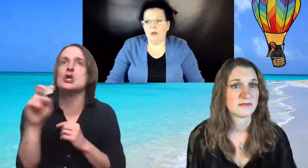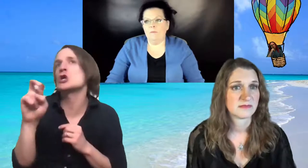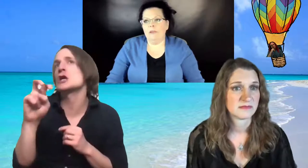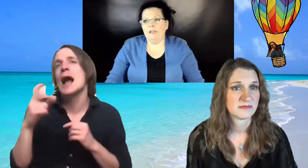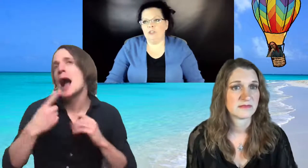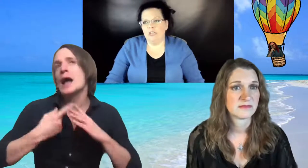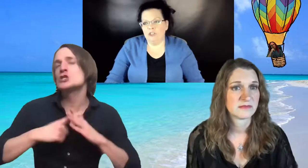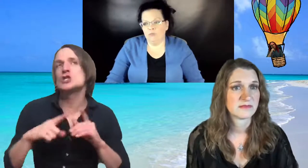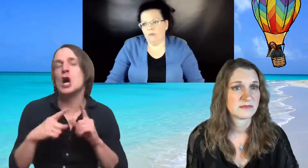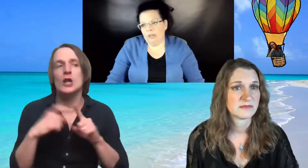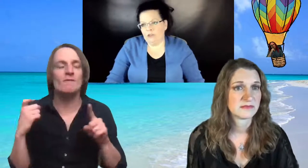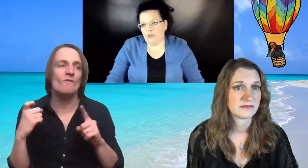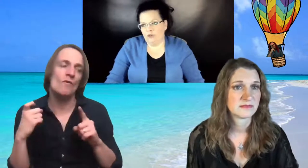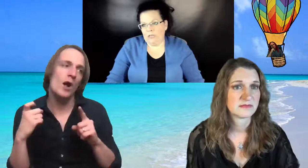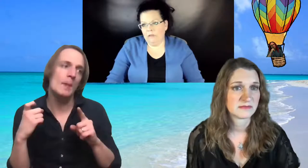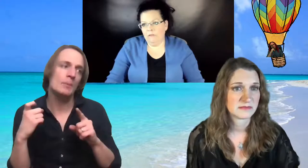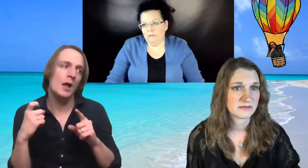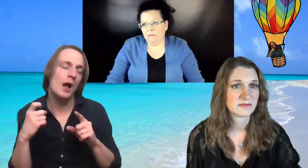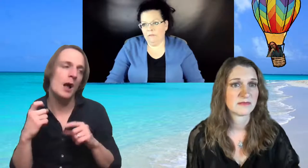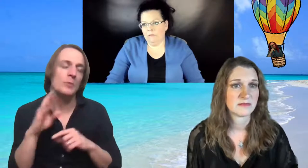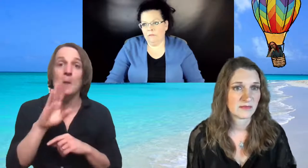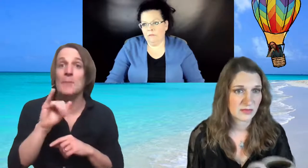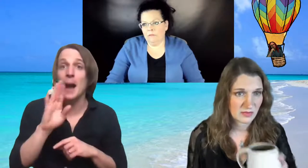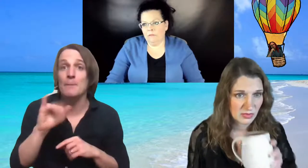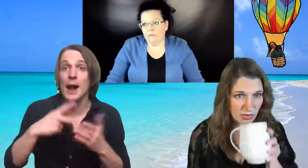And throughout my education, well, that journey,